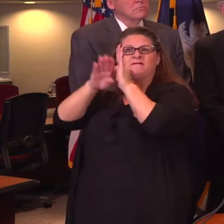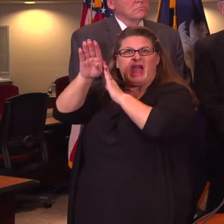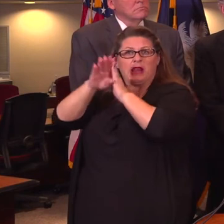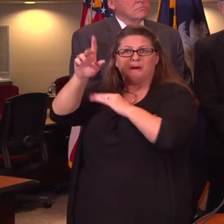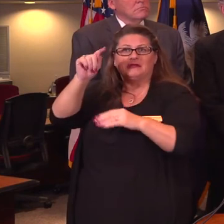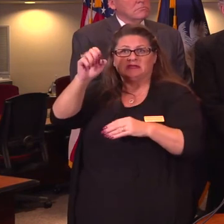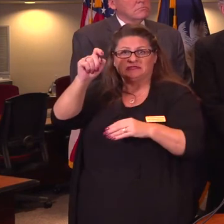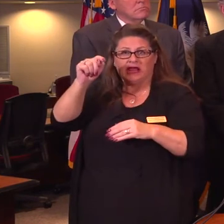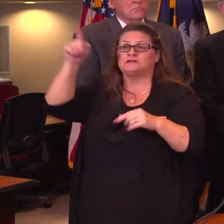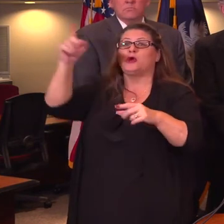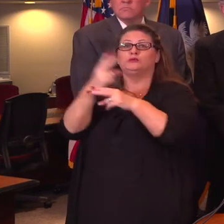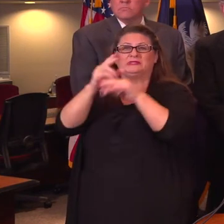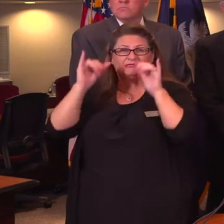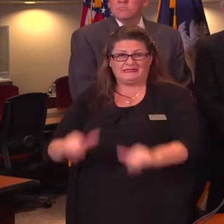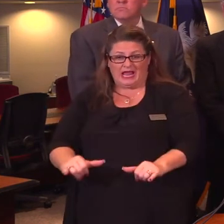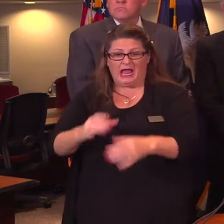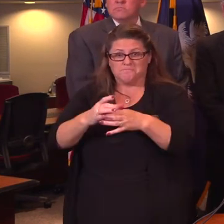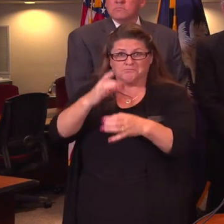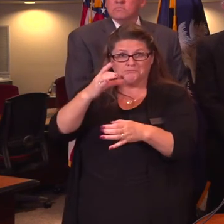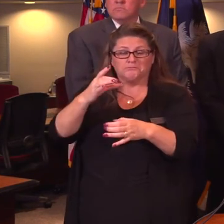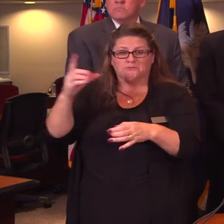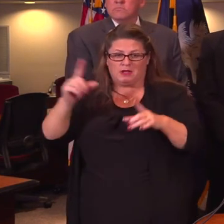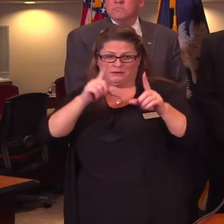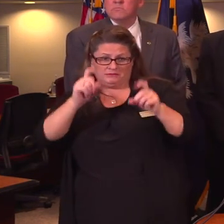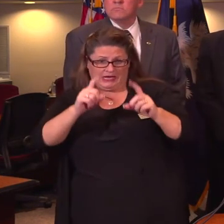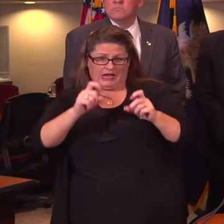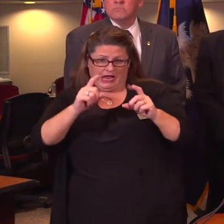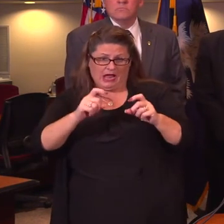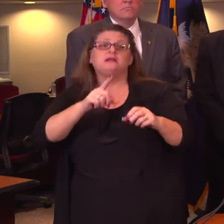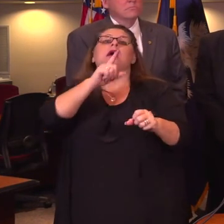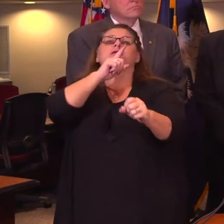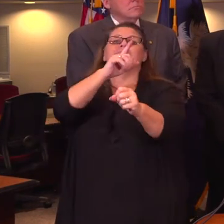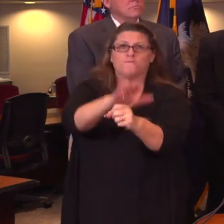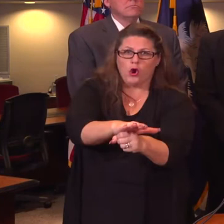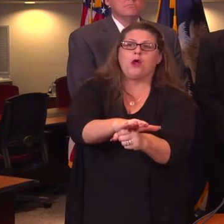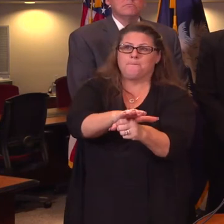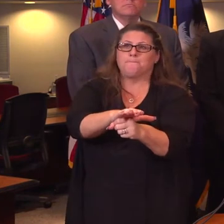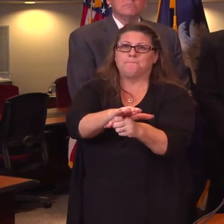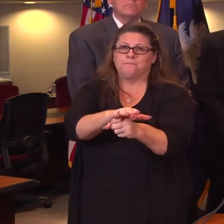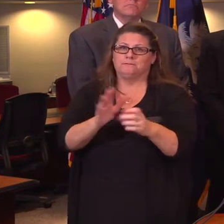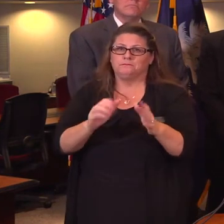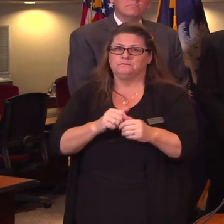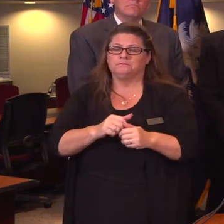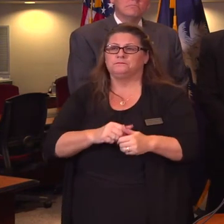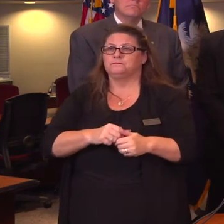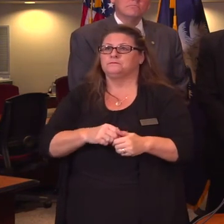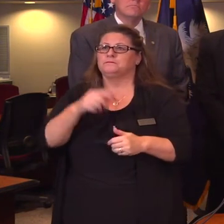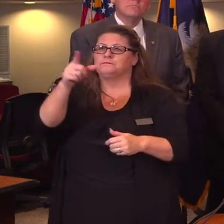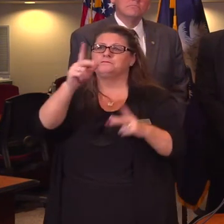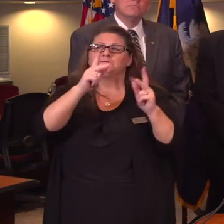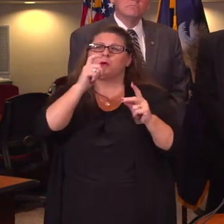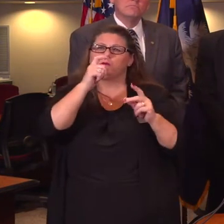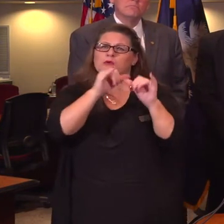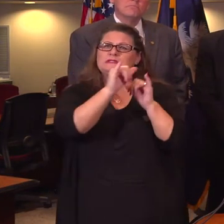specimen and will validate the result and give a confirmed positive. How do you guys confirm that these people who are self-isolated